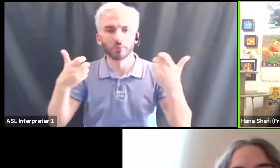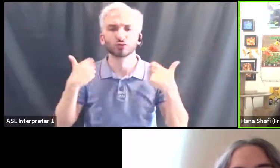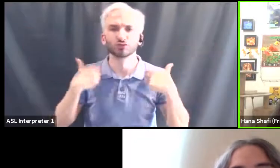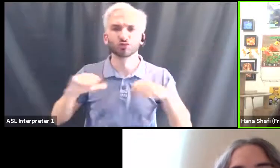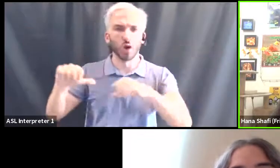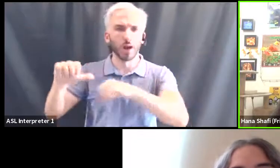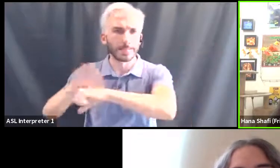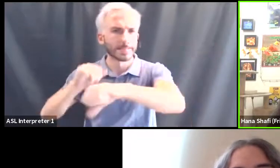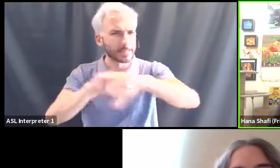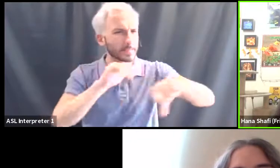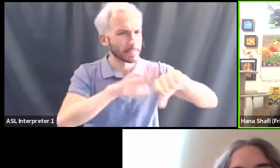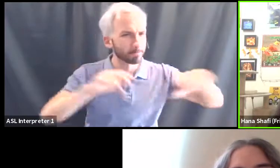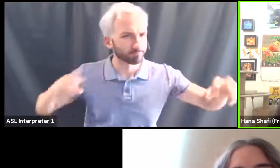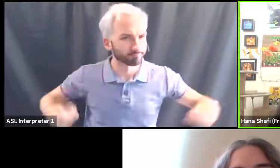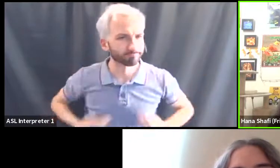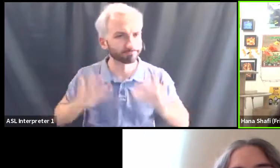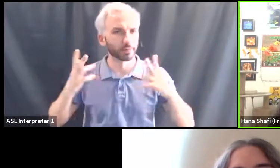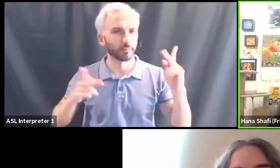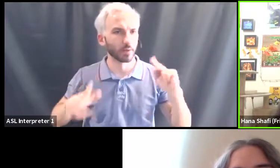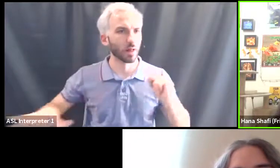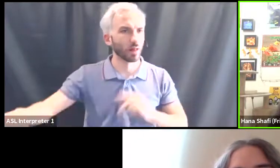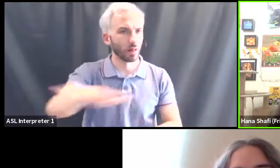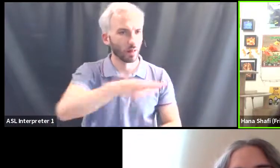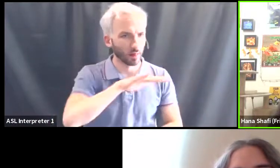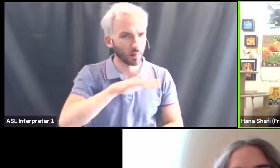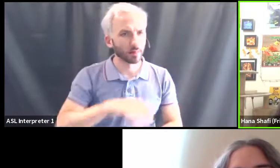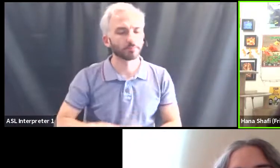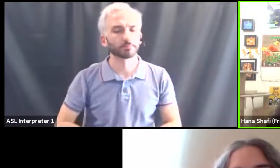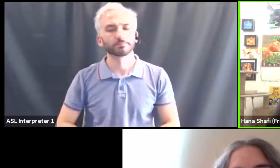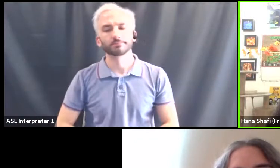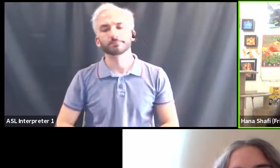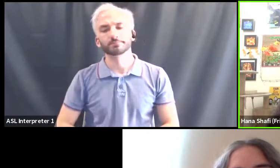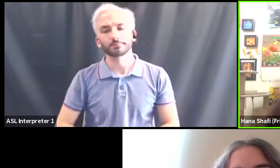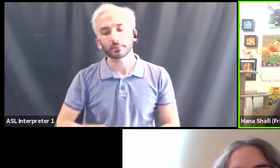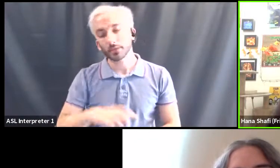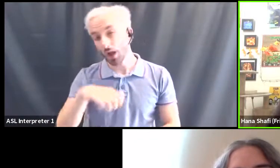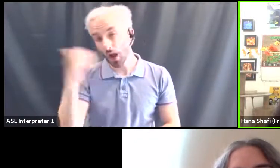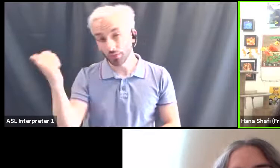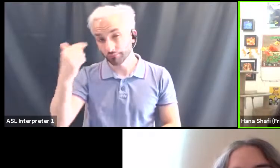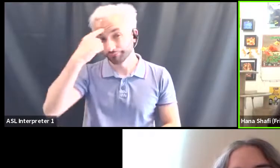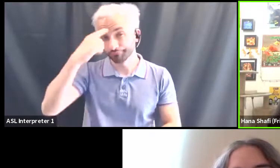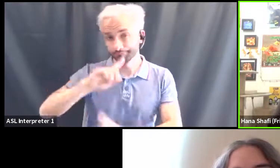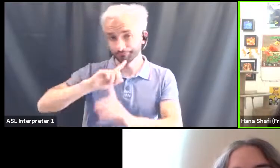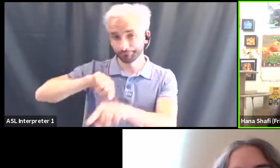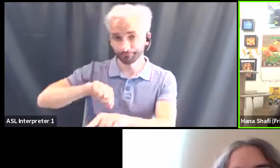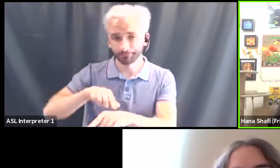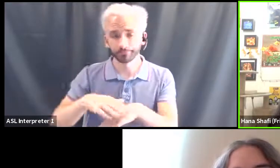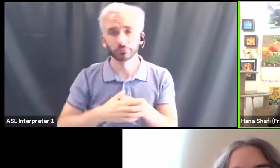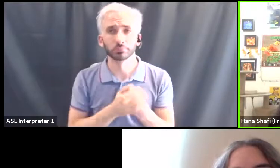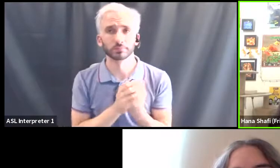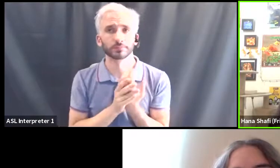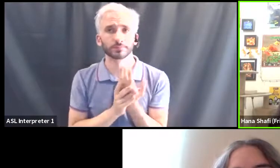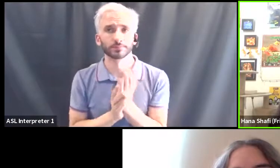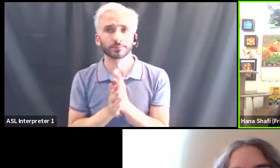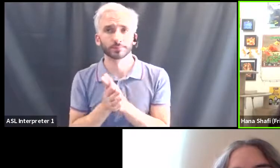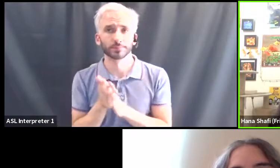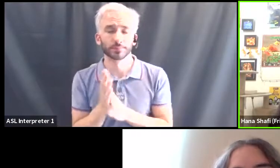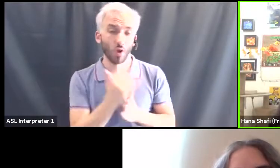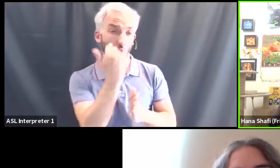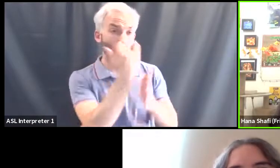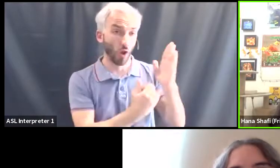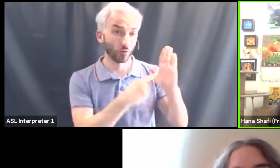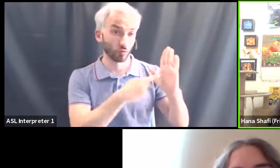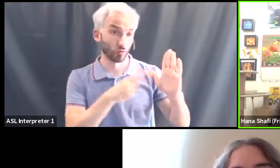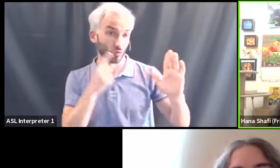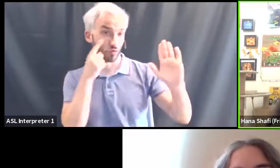people. And the thing is, creating art that draws people to certain issues is really powerful,